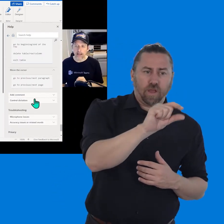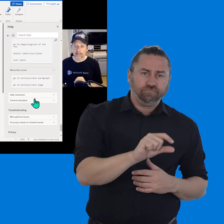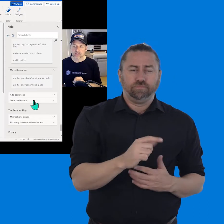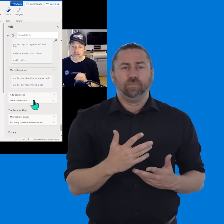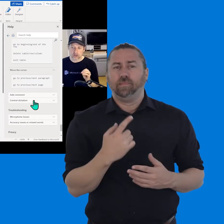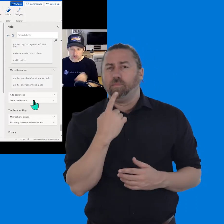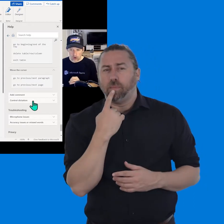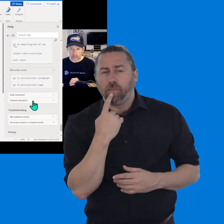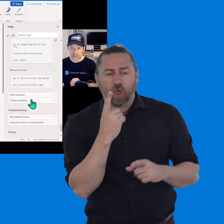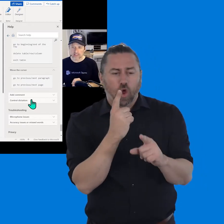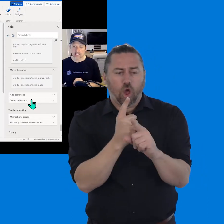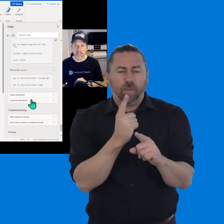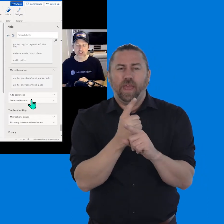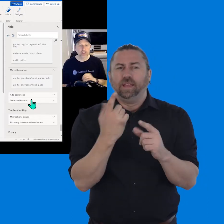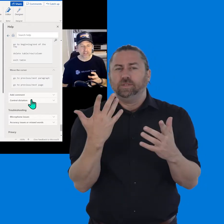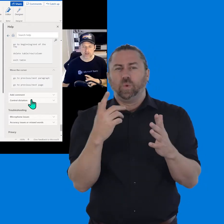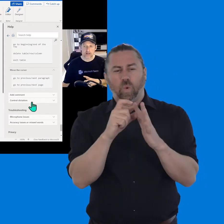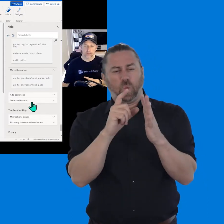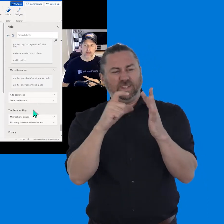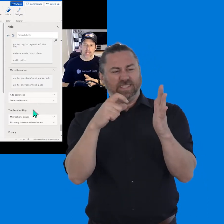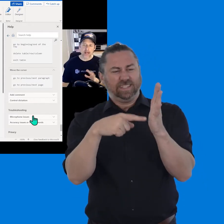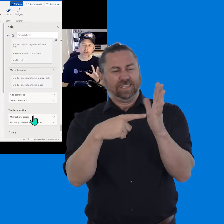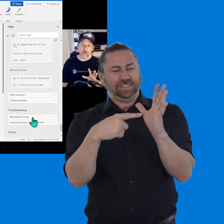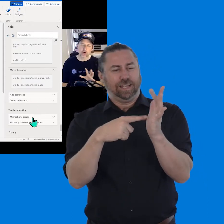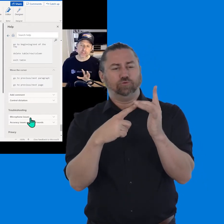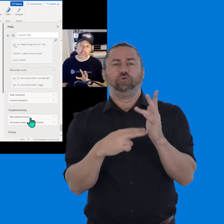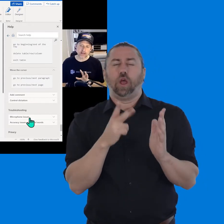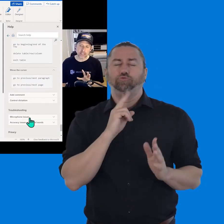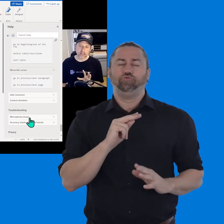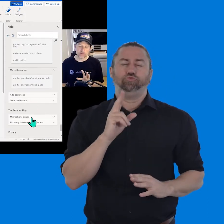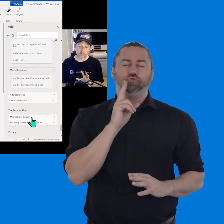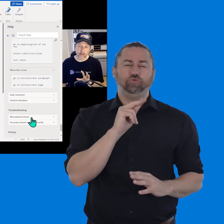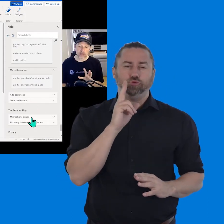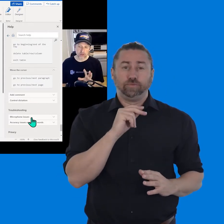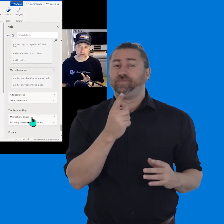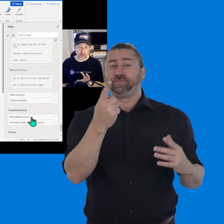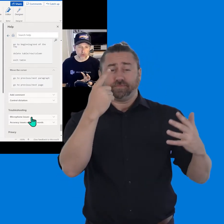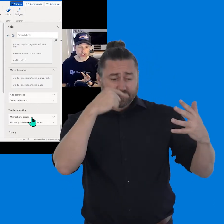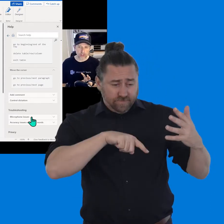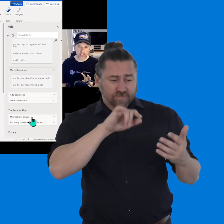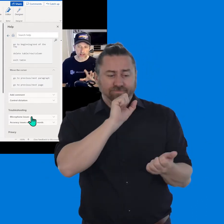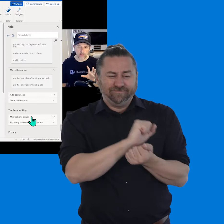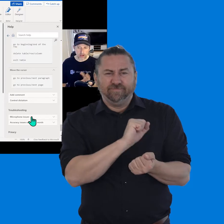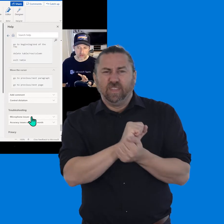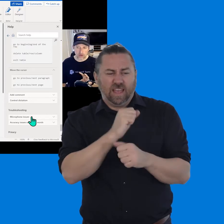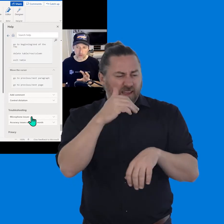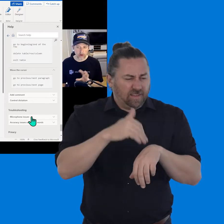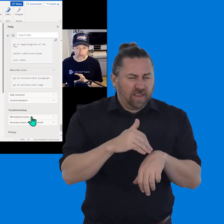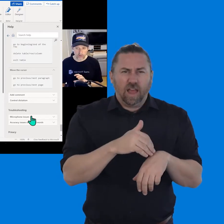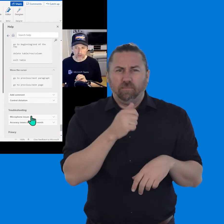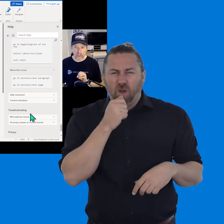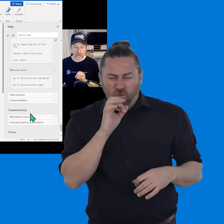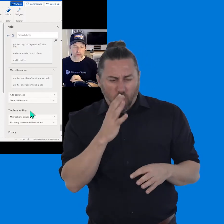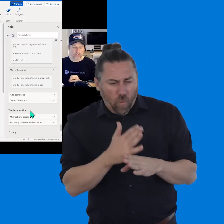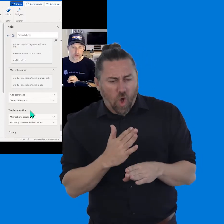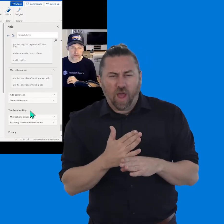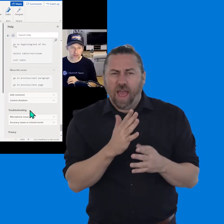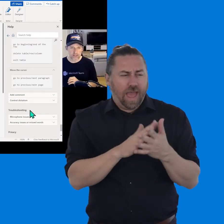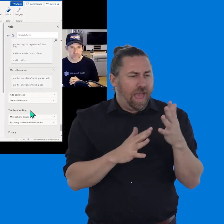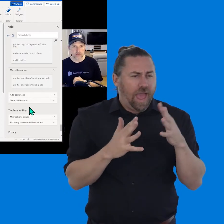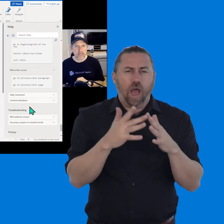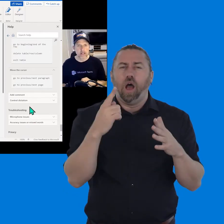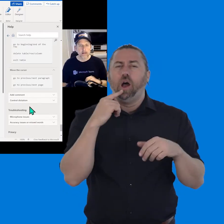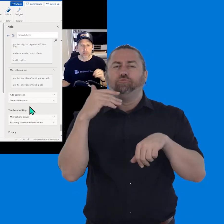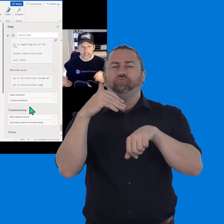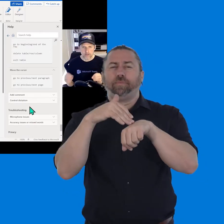Adding comments, controlling dictation, etc. And then, of course, down here, there's information on troubleshooting, like microphone issues and those